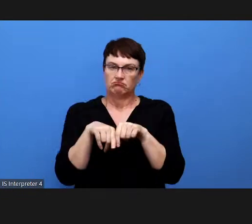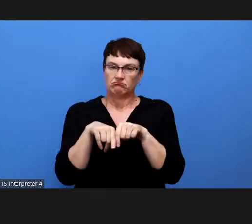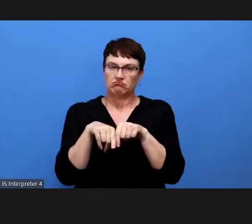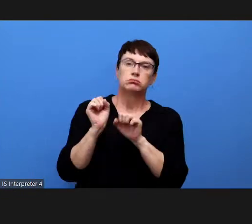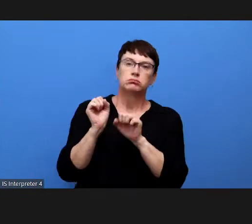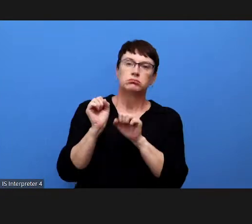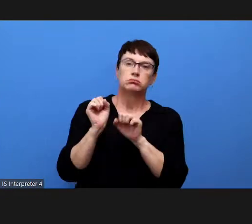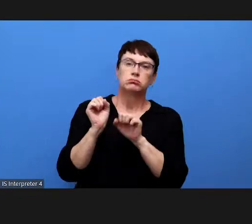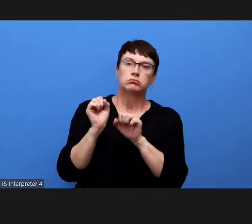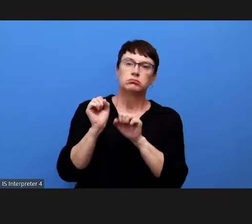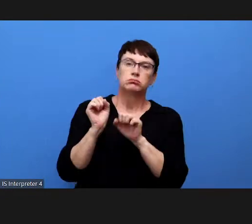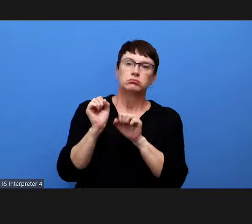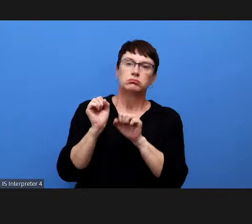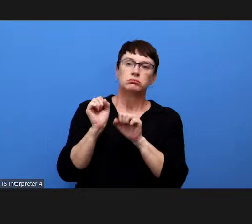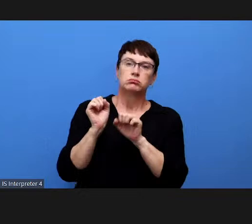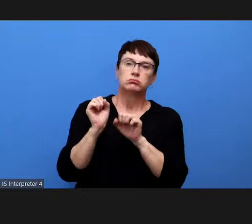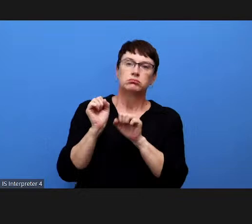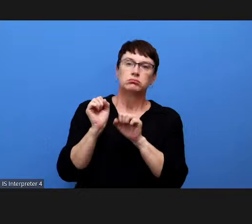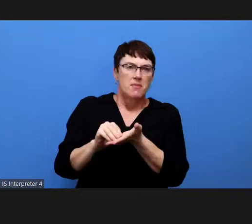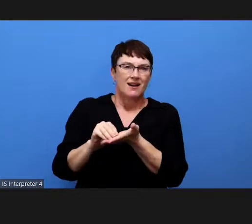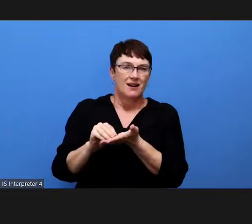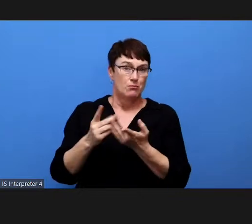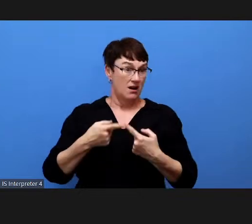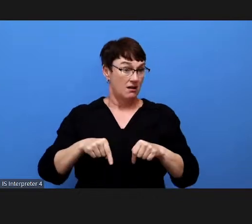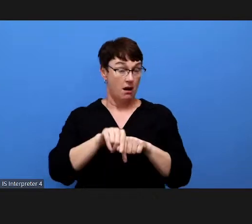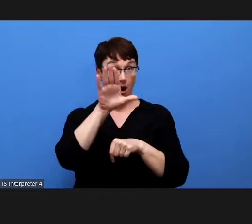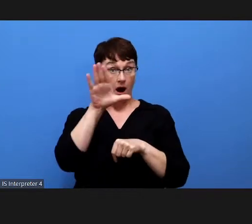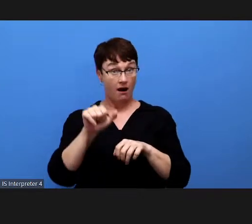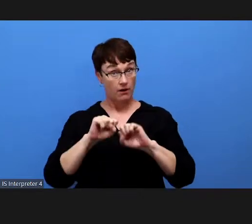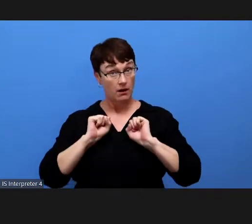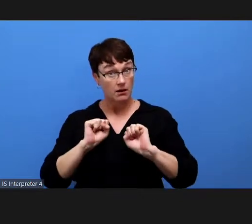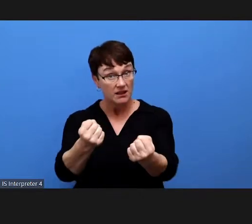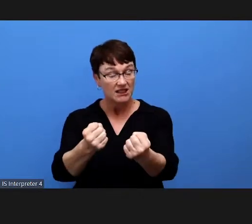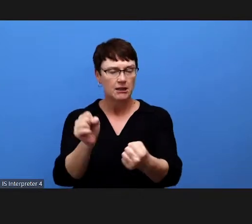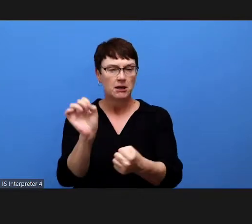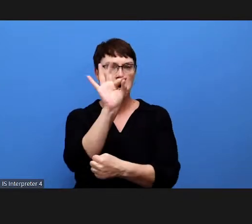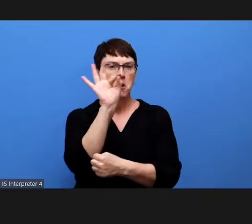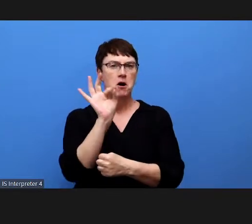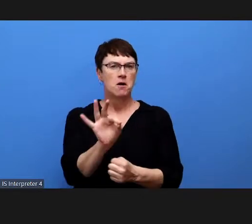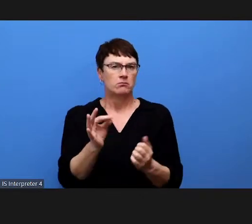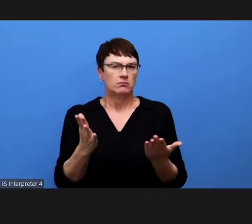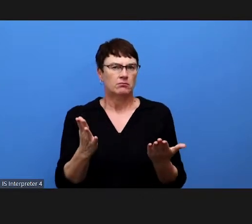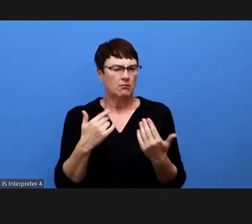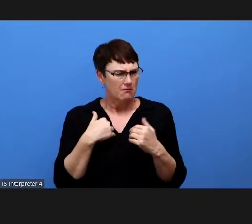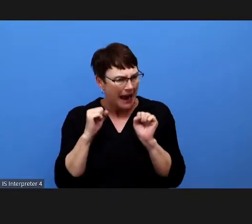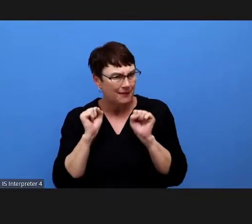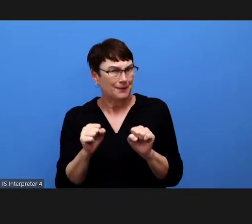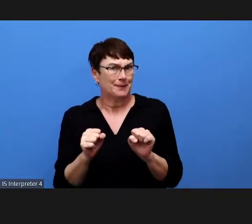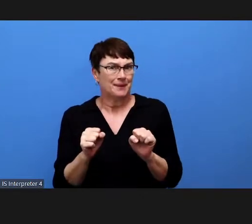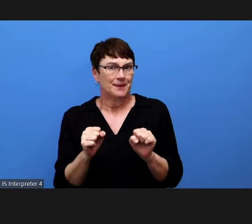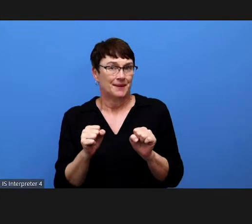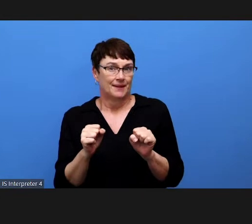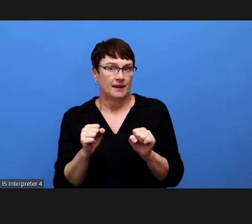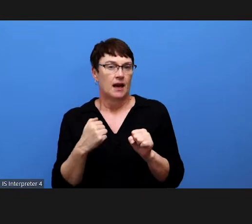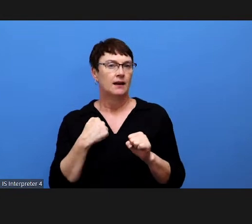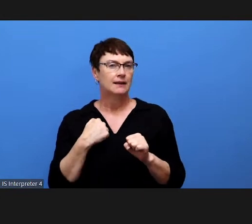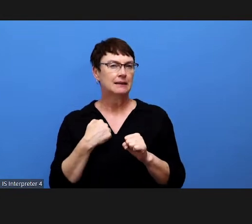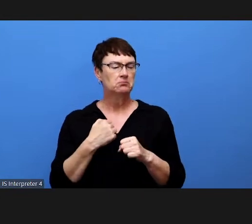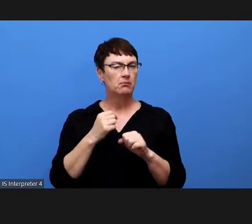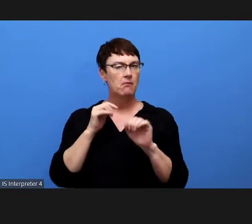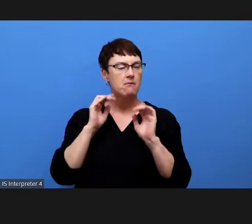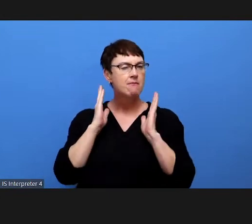about attracting climate finance, how much climate data do we have? How much are we collecting in our